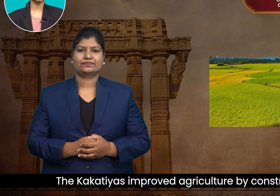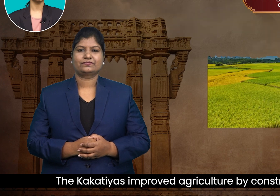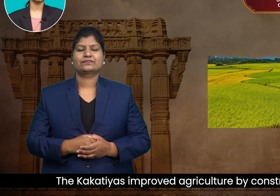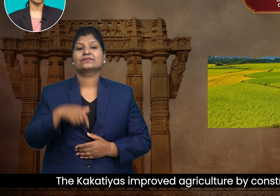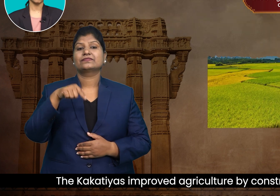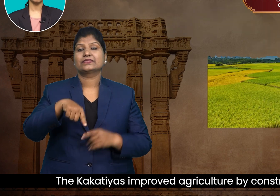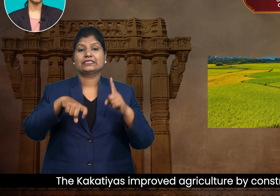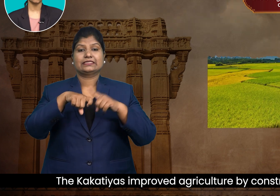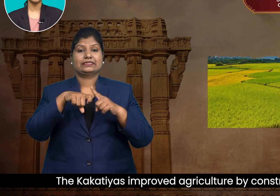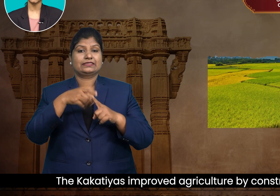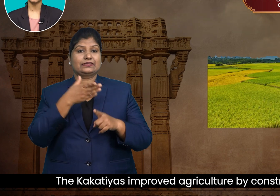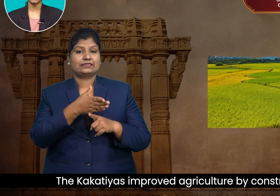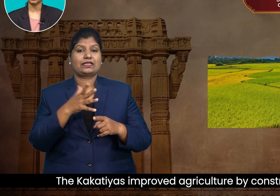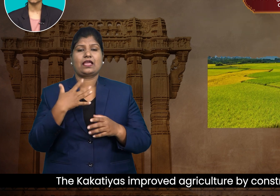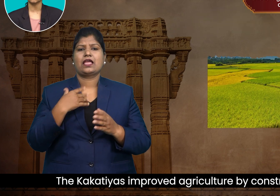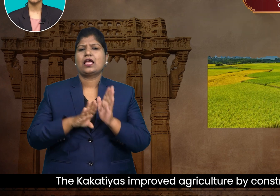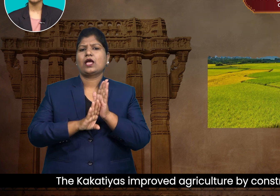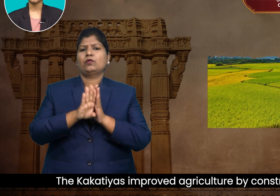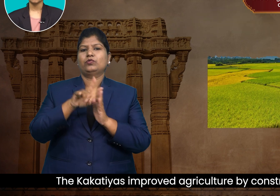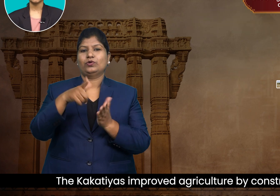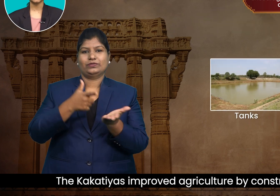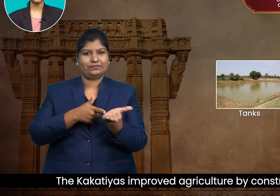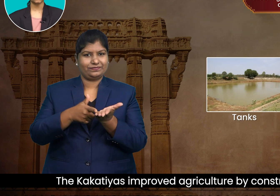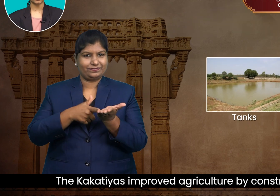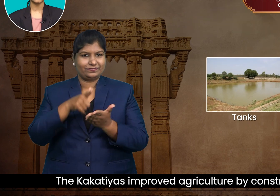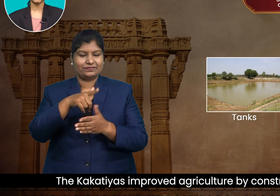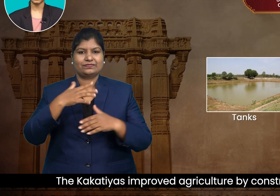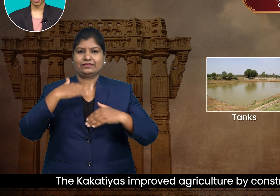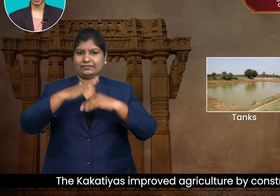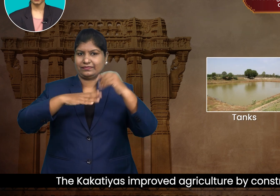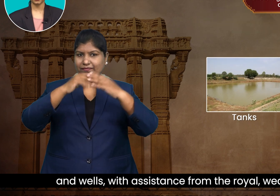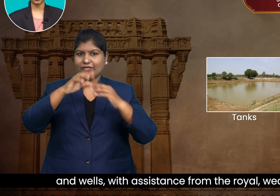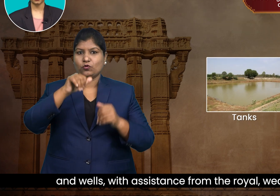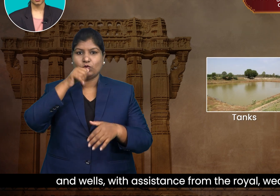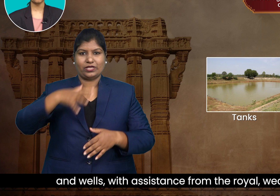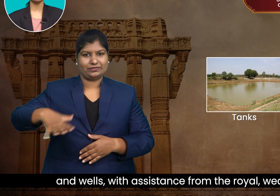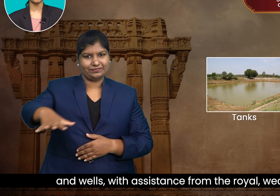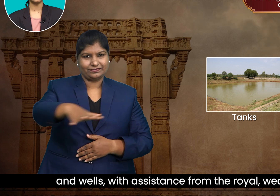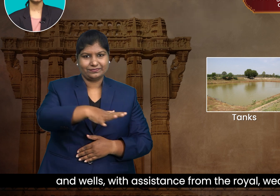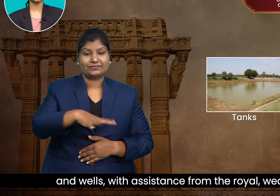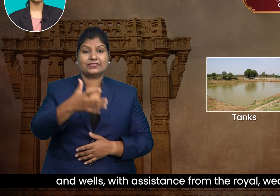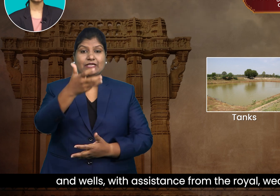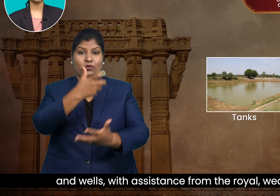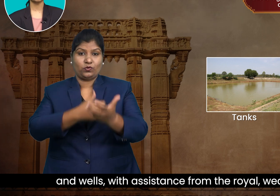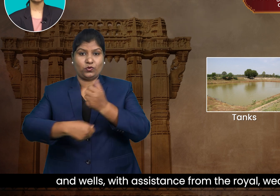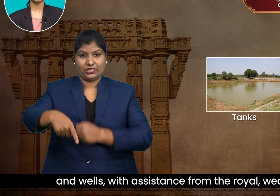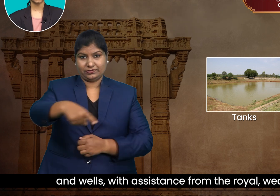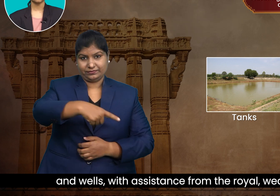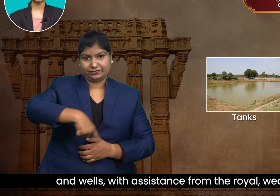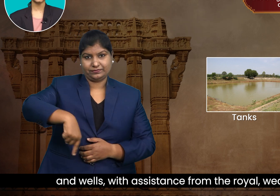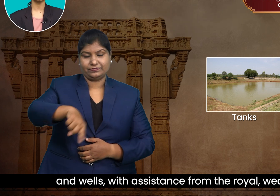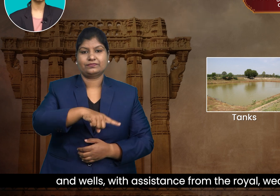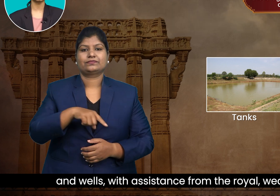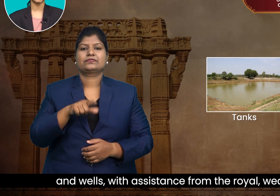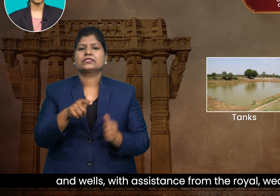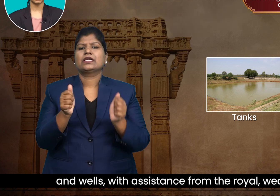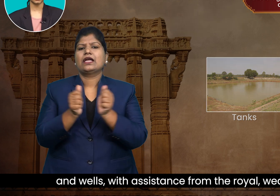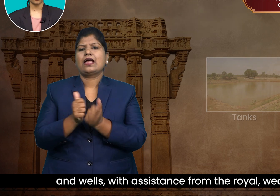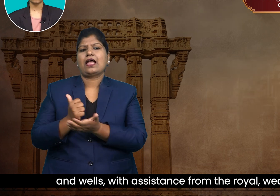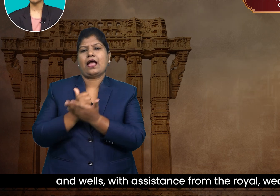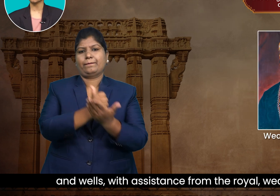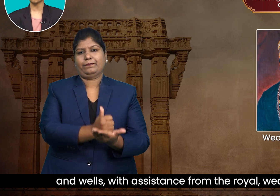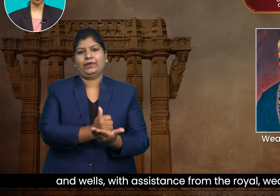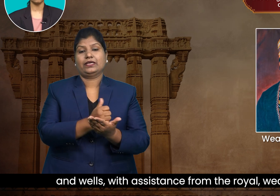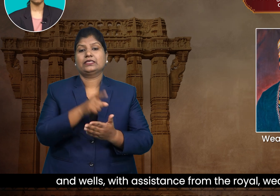The Kakatiya improved agriculture by constructing tanks and wells with